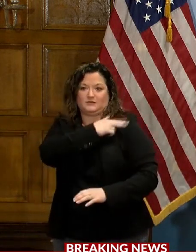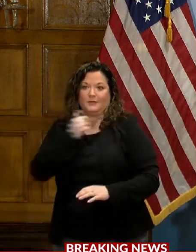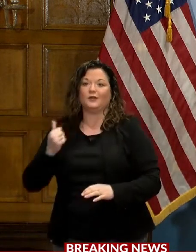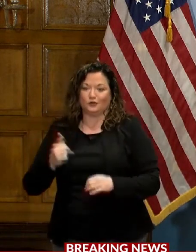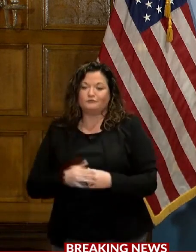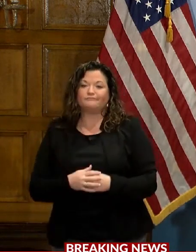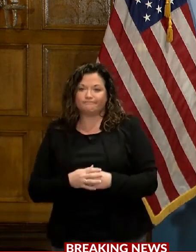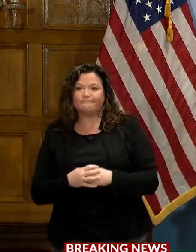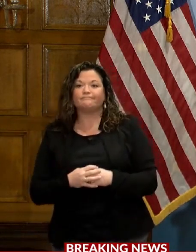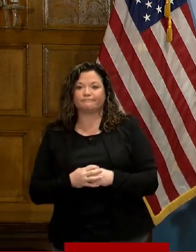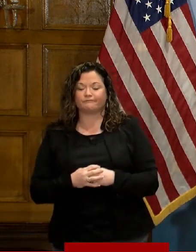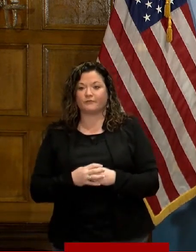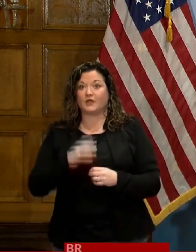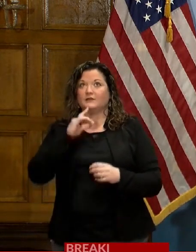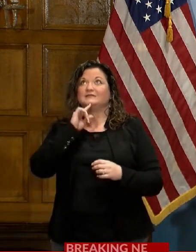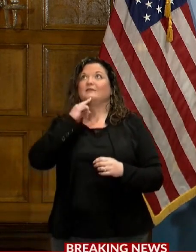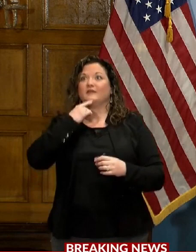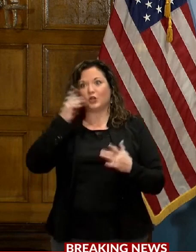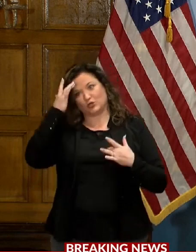severe illness from it.